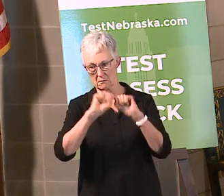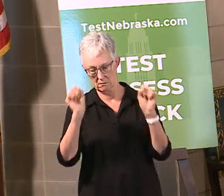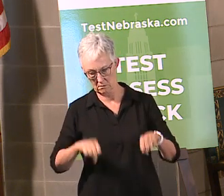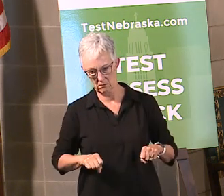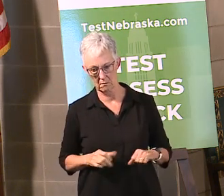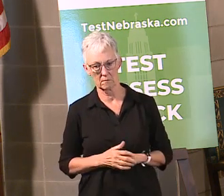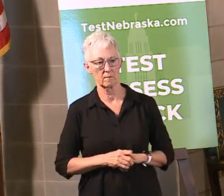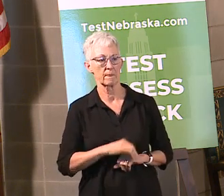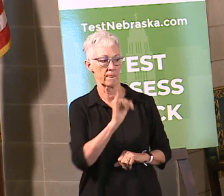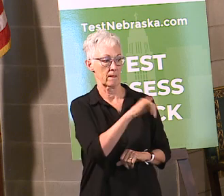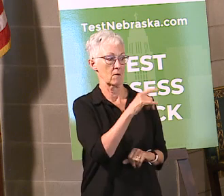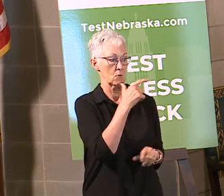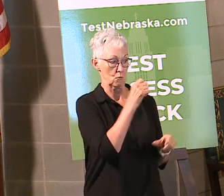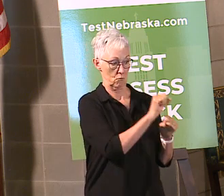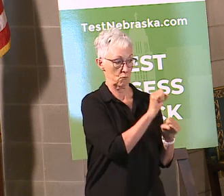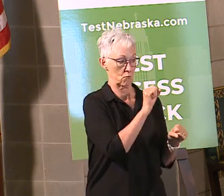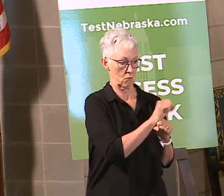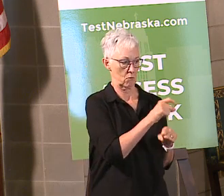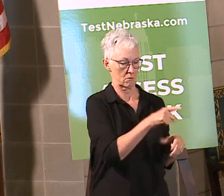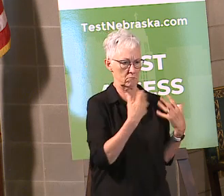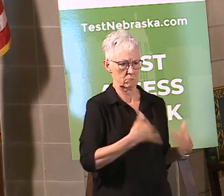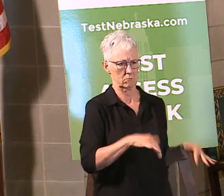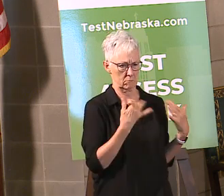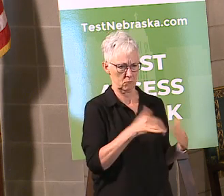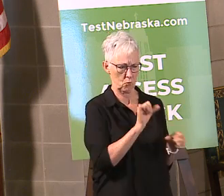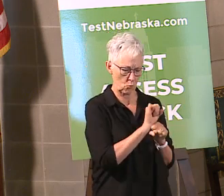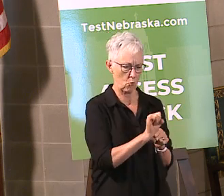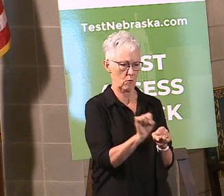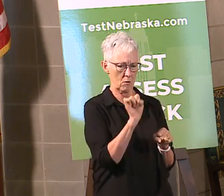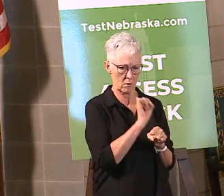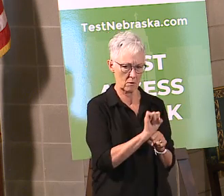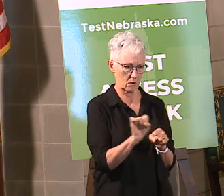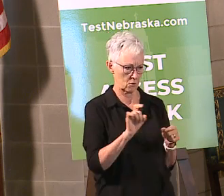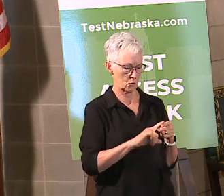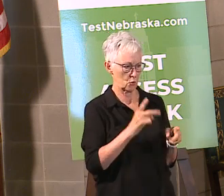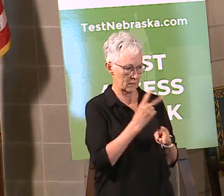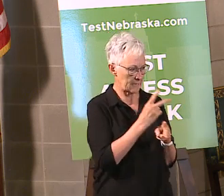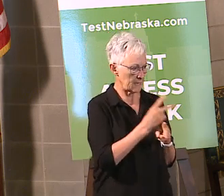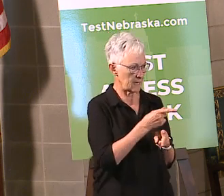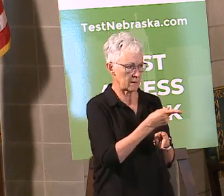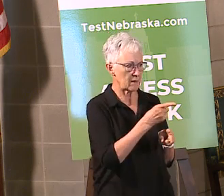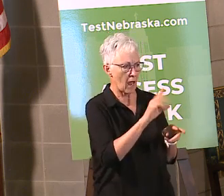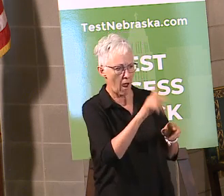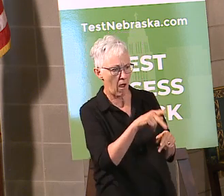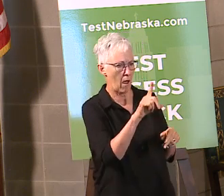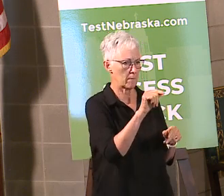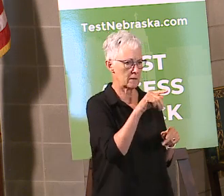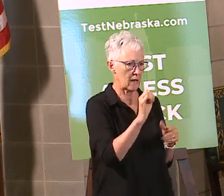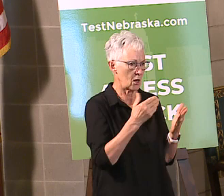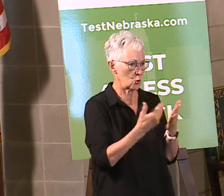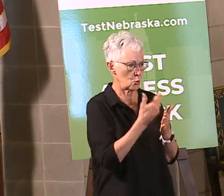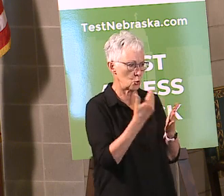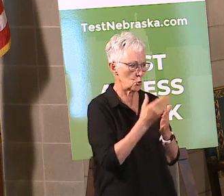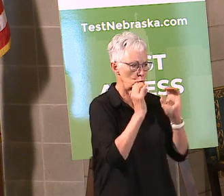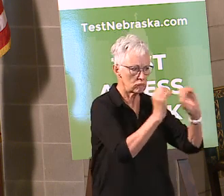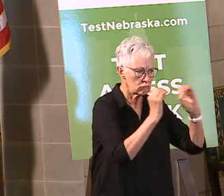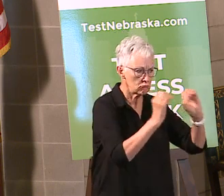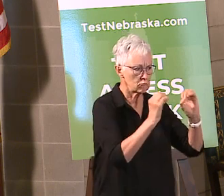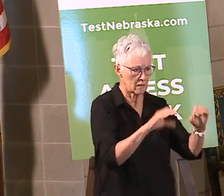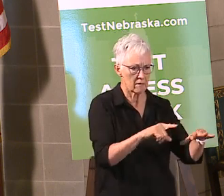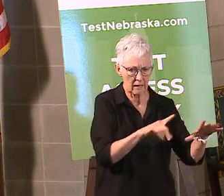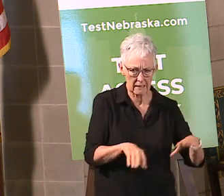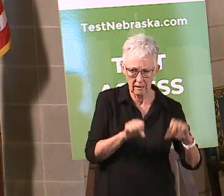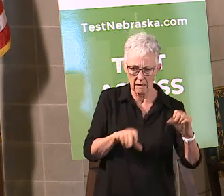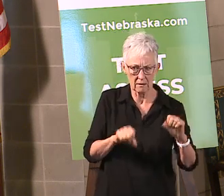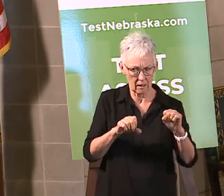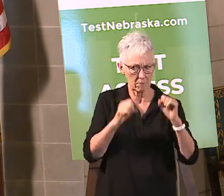work tirelessly to keep our EMS staff trained to the best of their abilities. But at the end of the day, some soul has